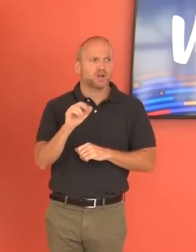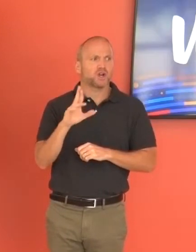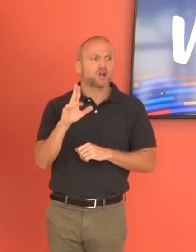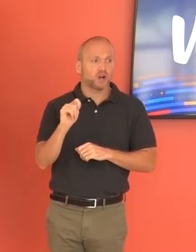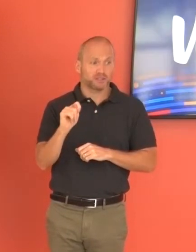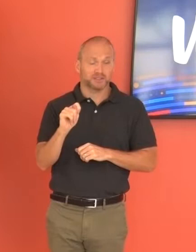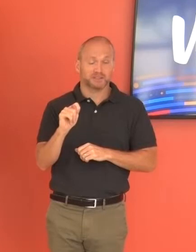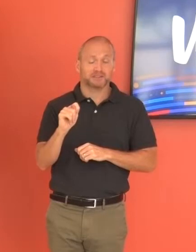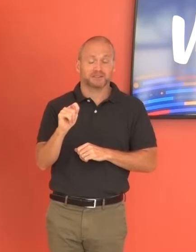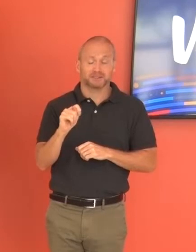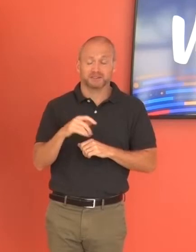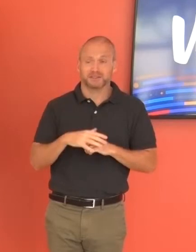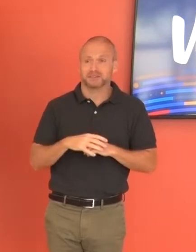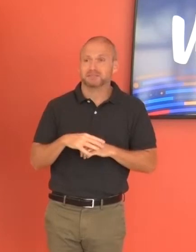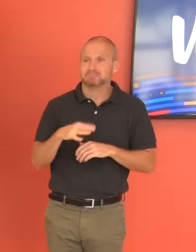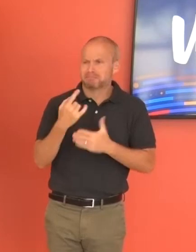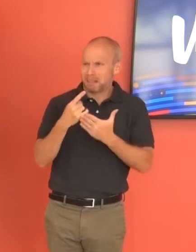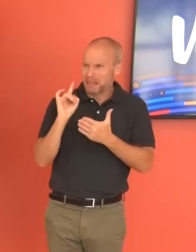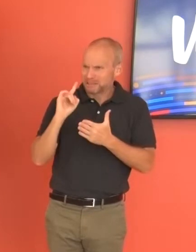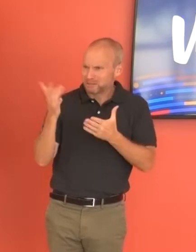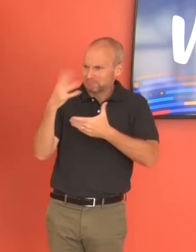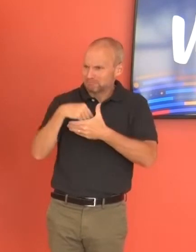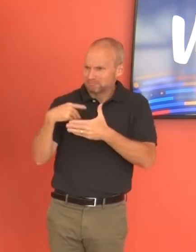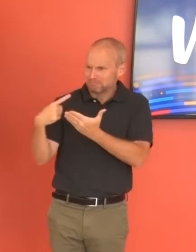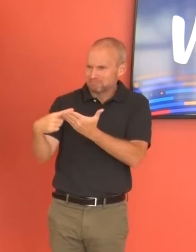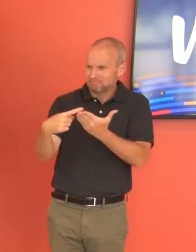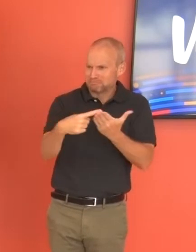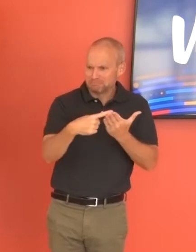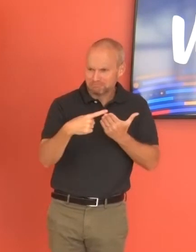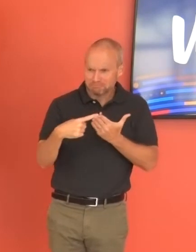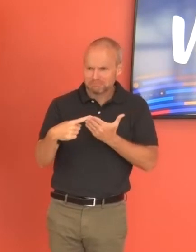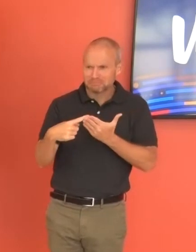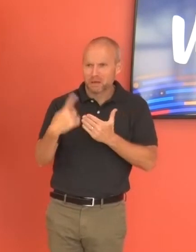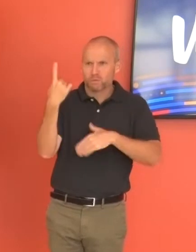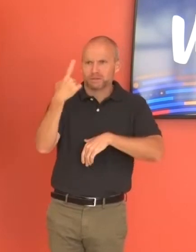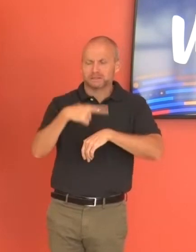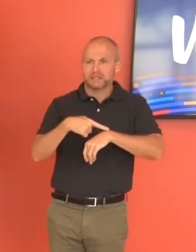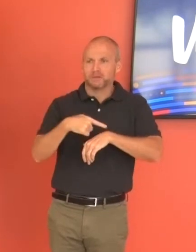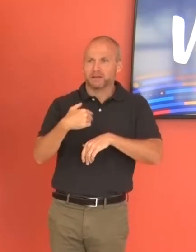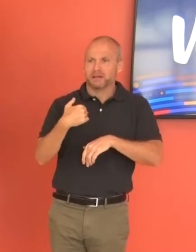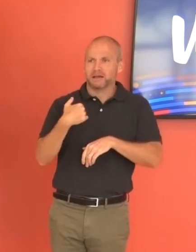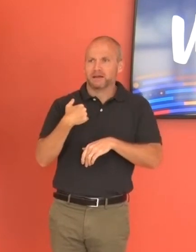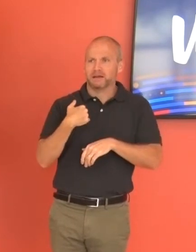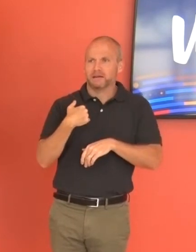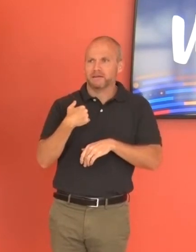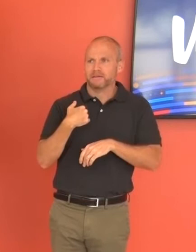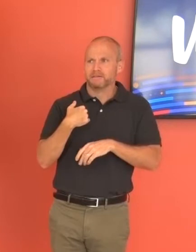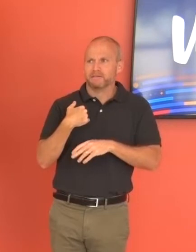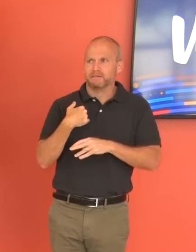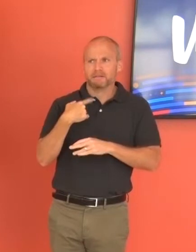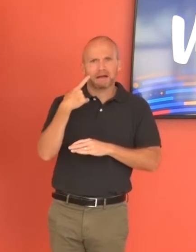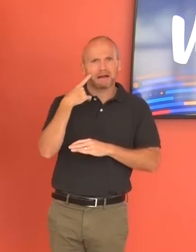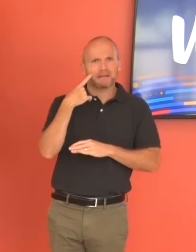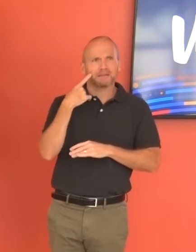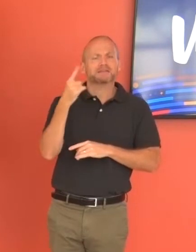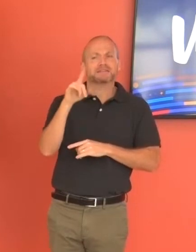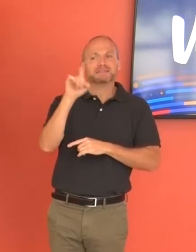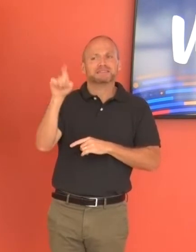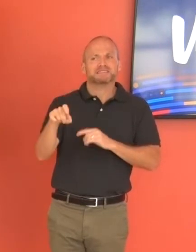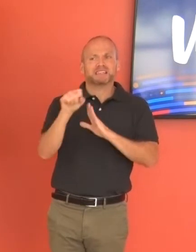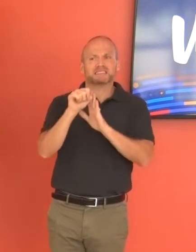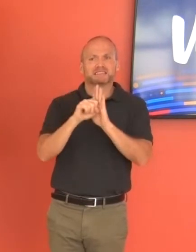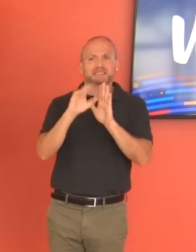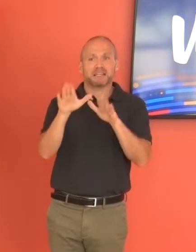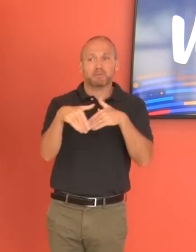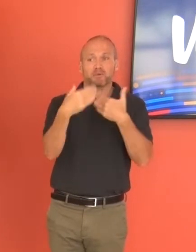week that you know, at one point in time they had, I think it was Texas State actually provided bus